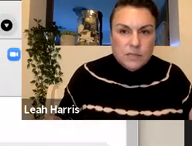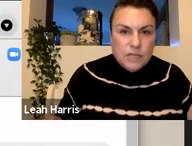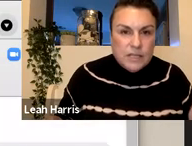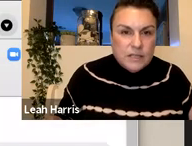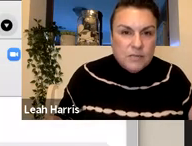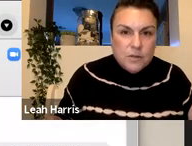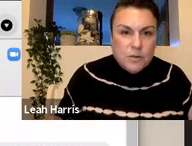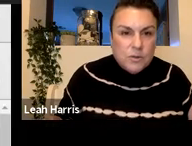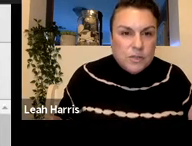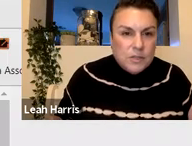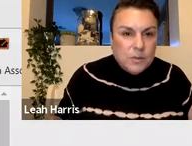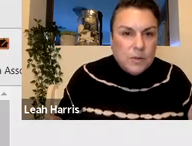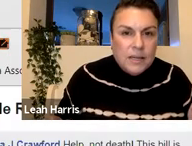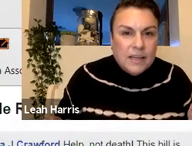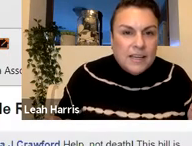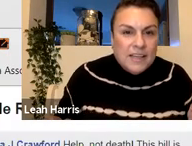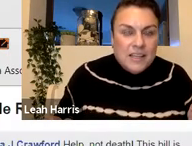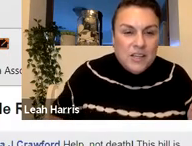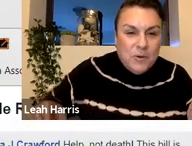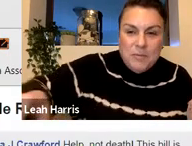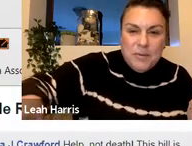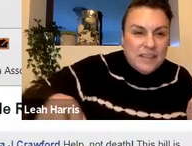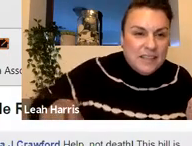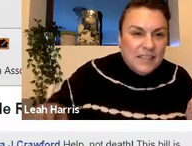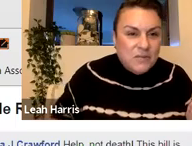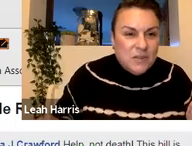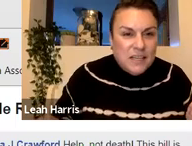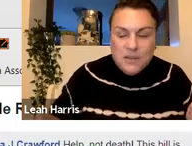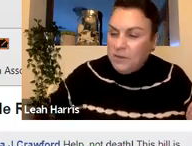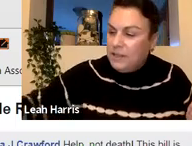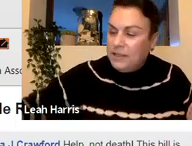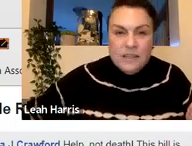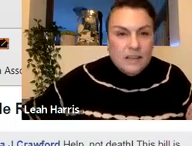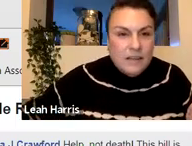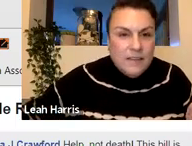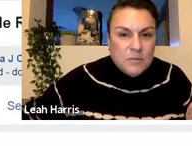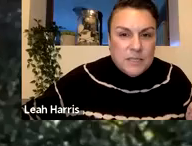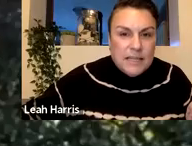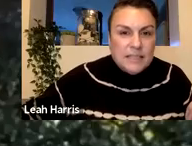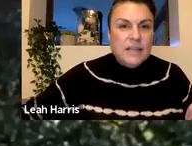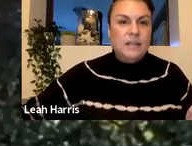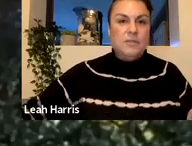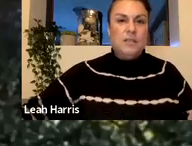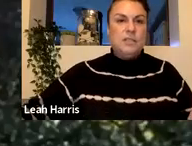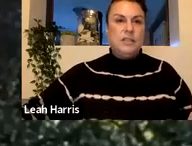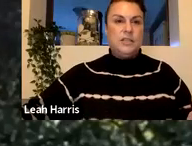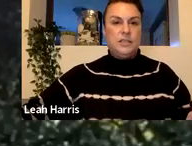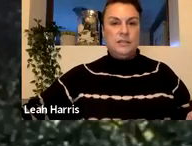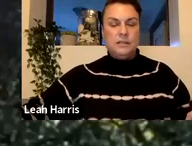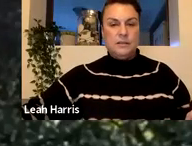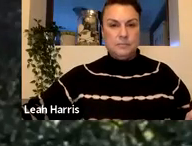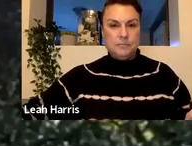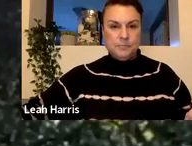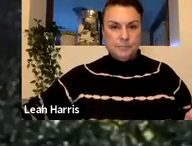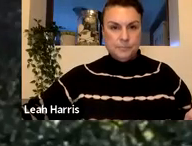this so jess if you're cool to cue up this video and this was at the signing of the legislation